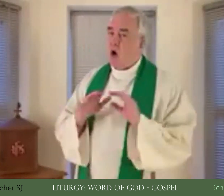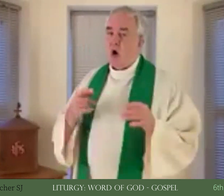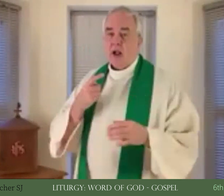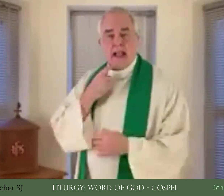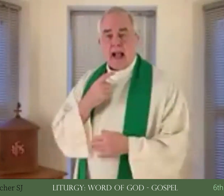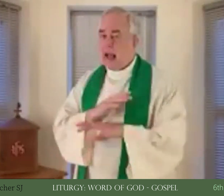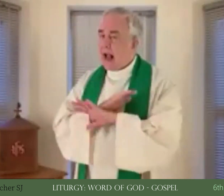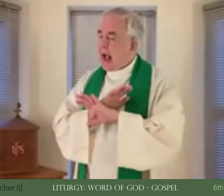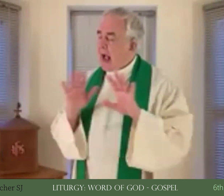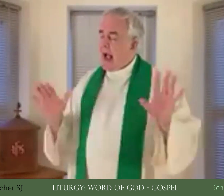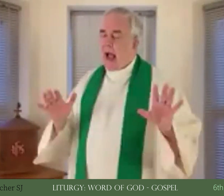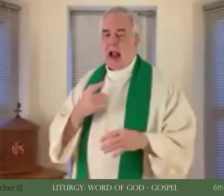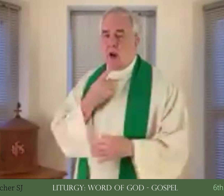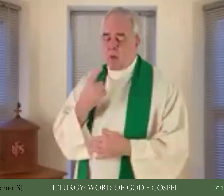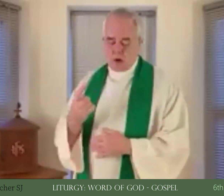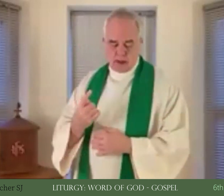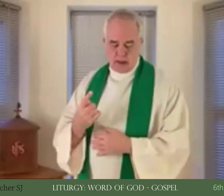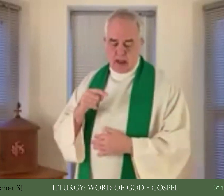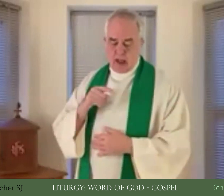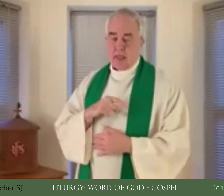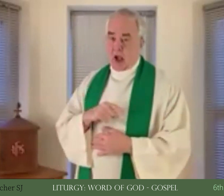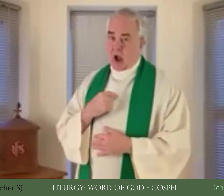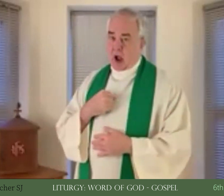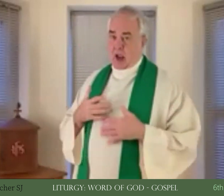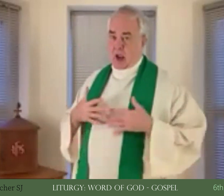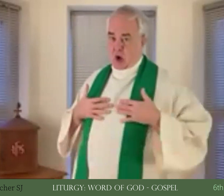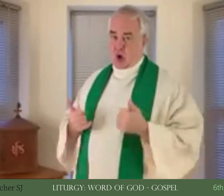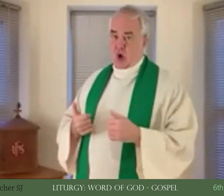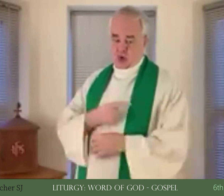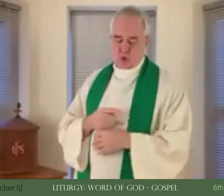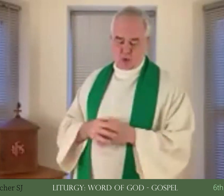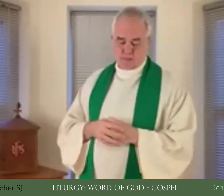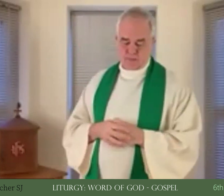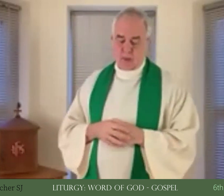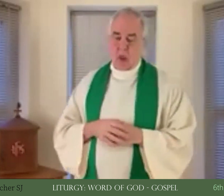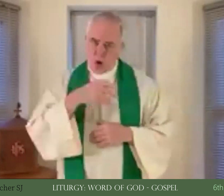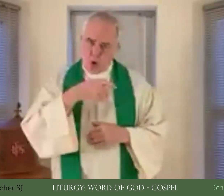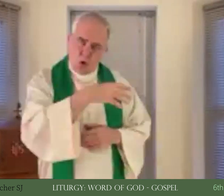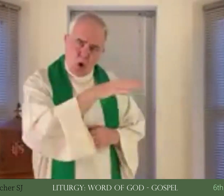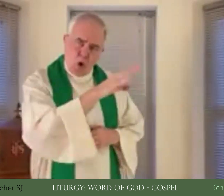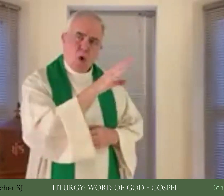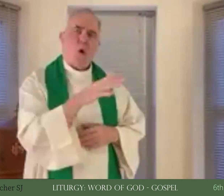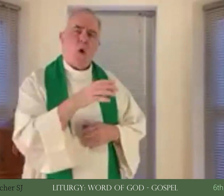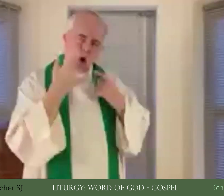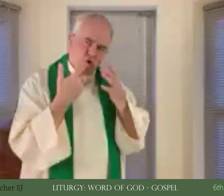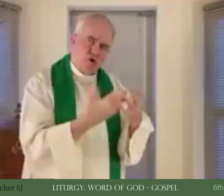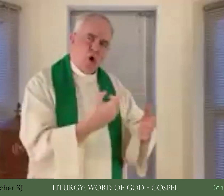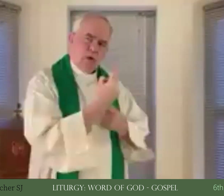not tell anyone that I cured you. Go, show